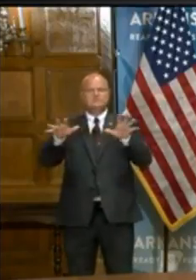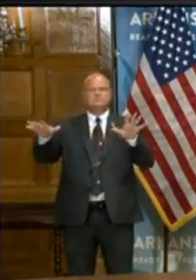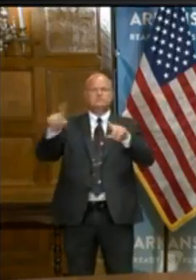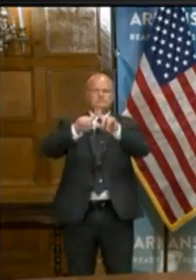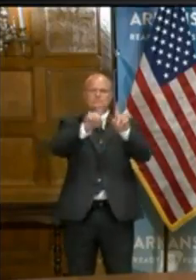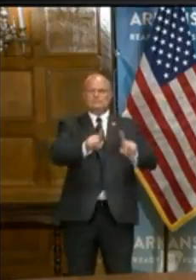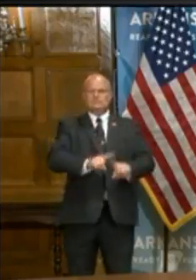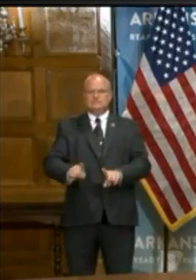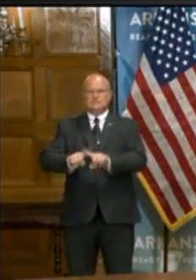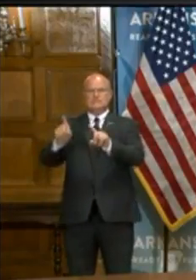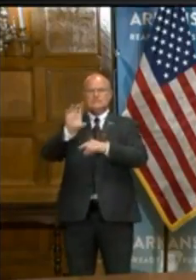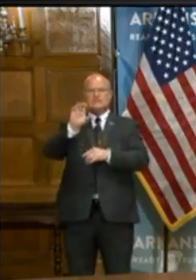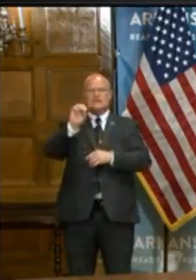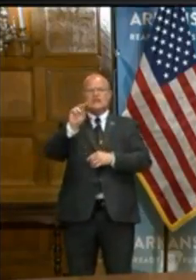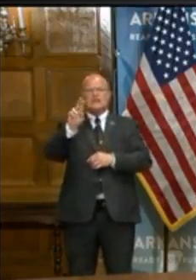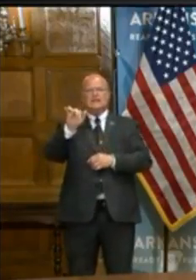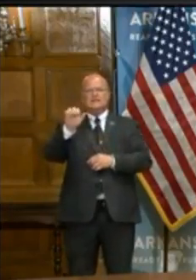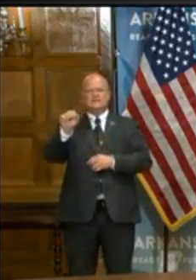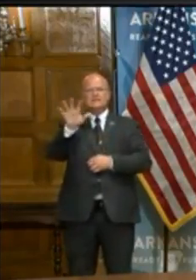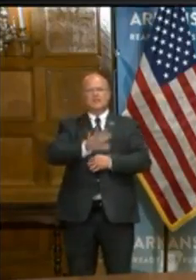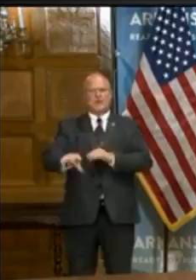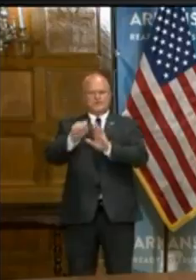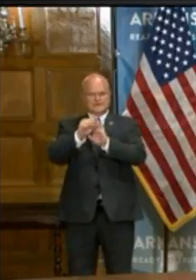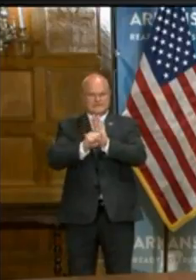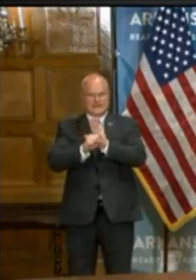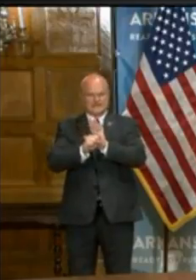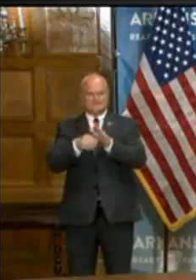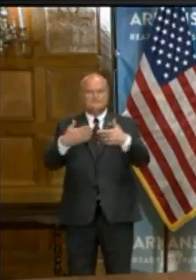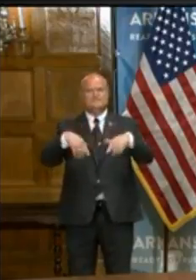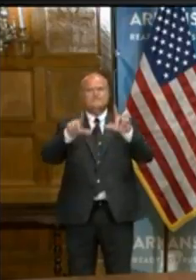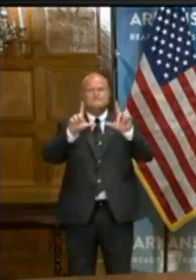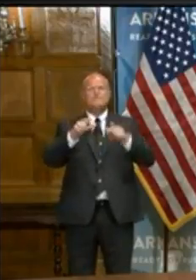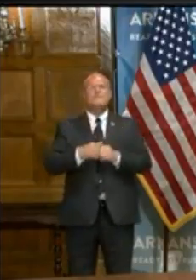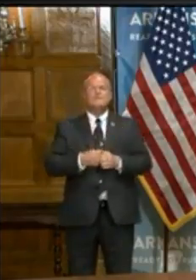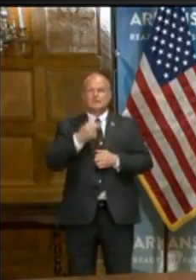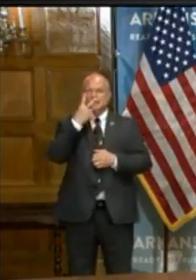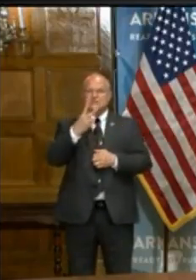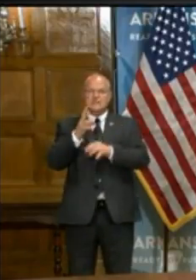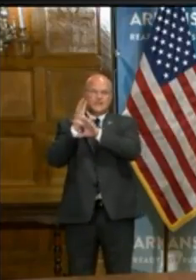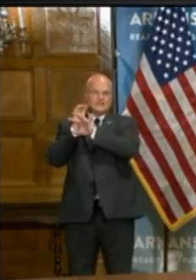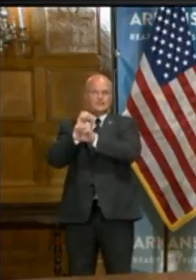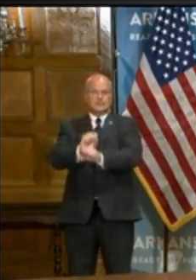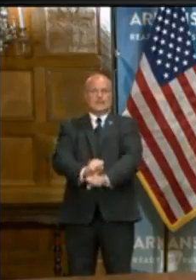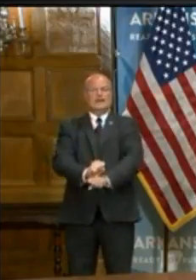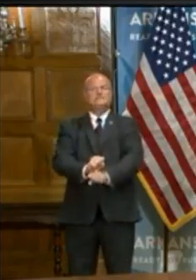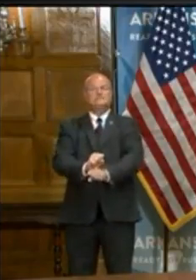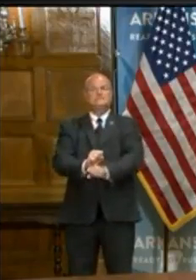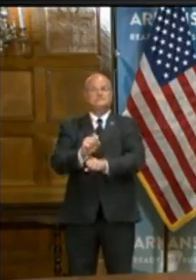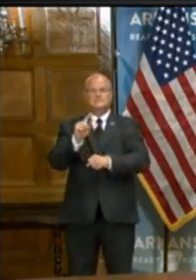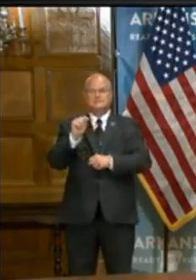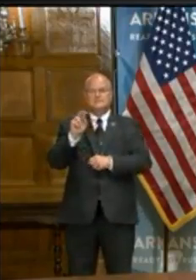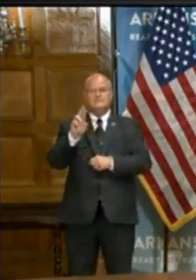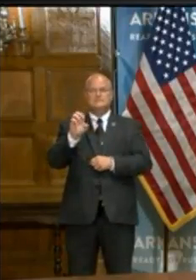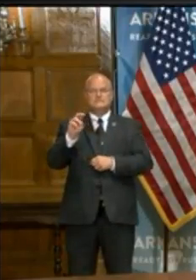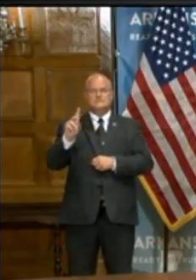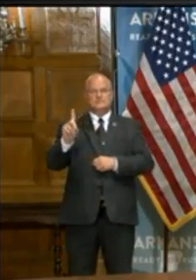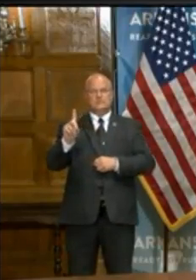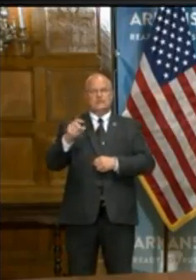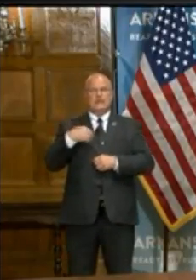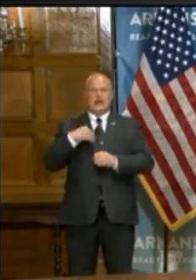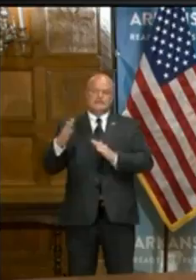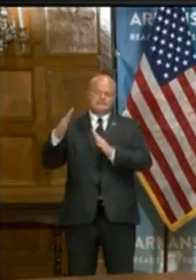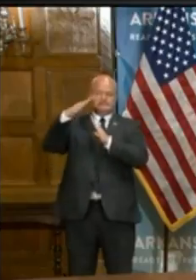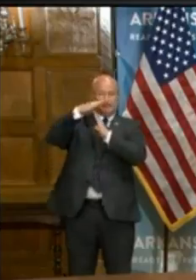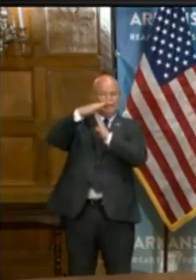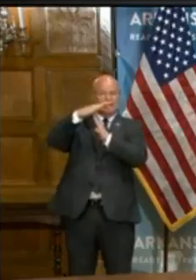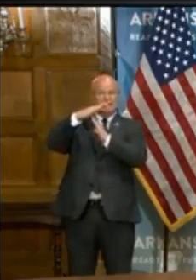in different counties across the state. Go to the next slide, you'll see the trend line, and where we had our